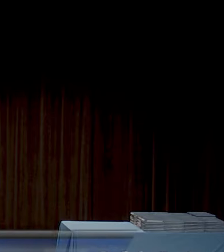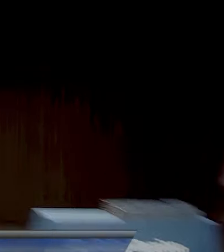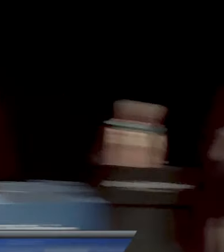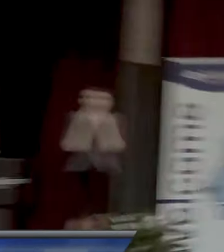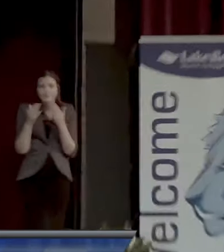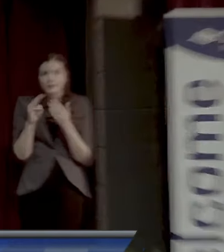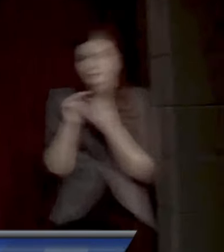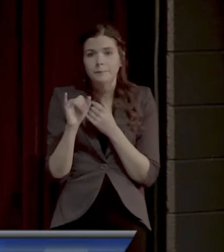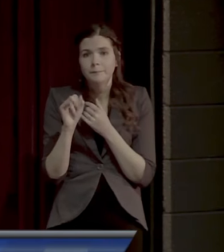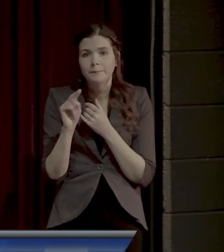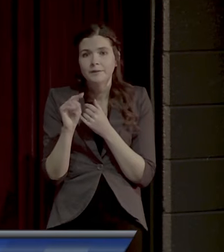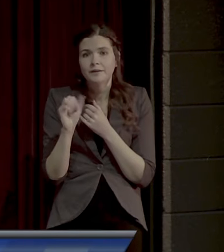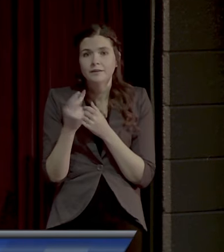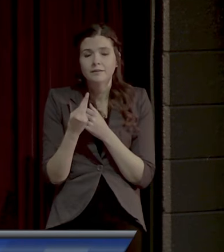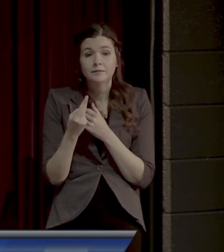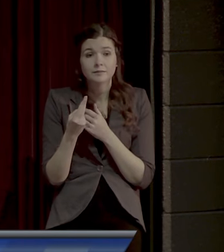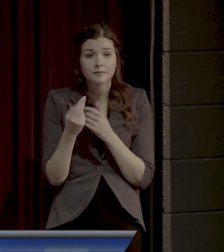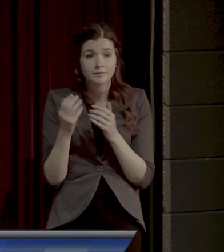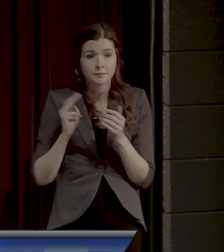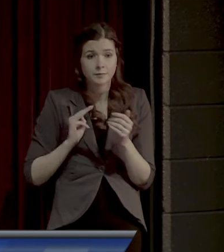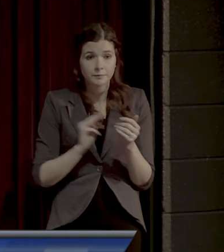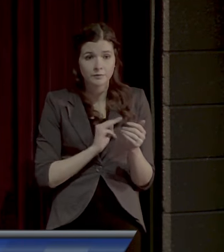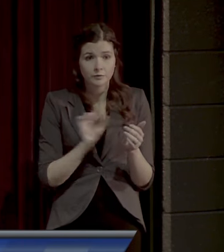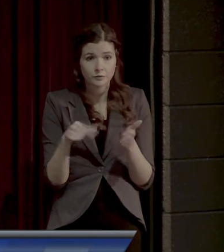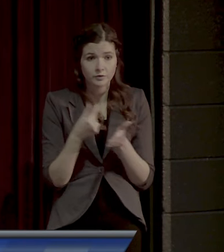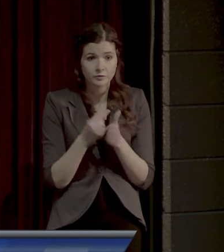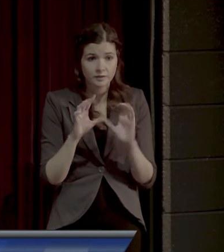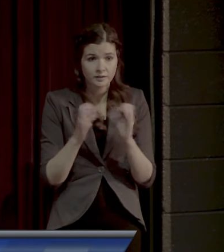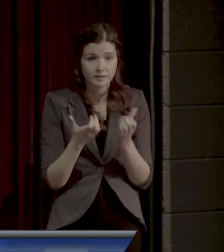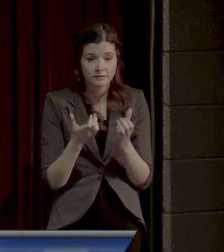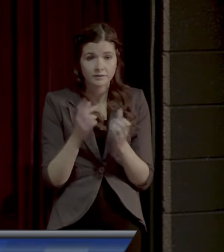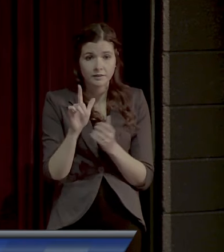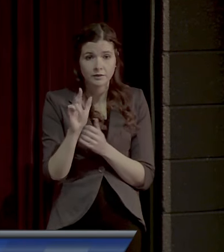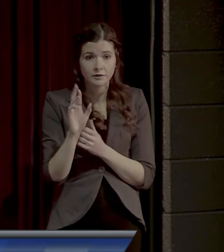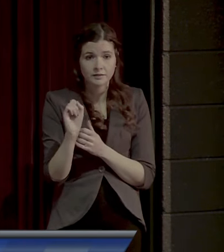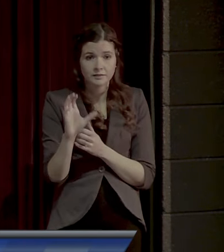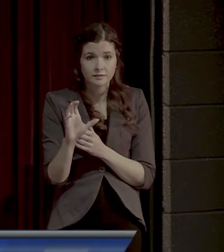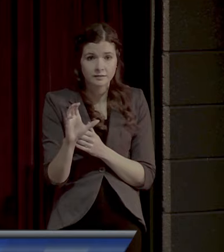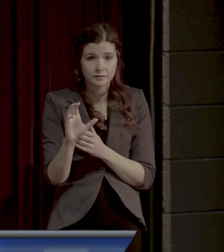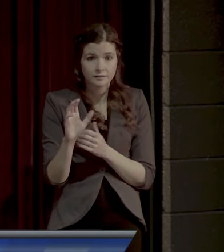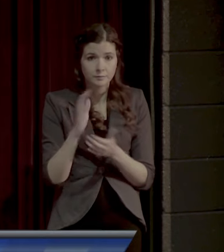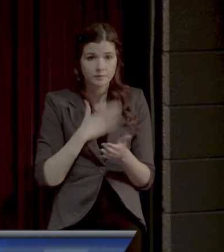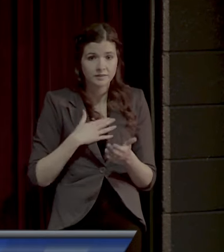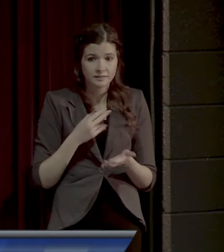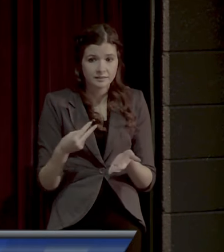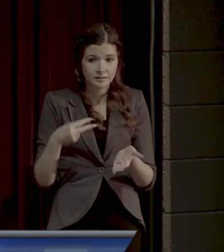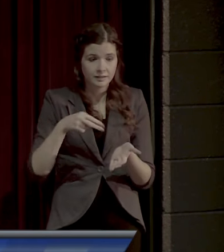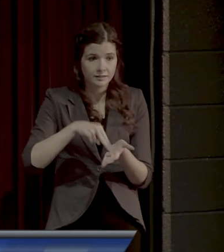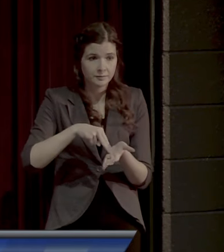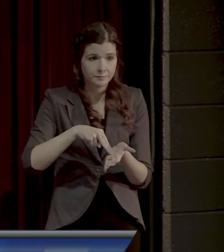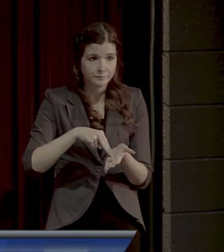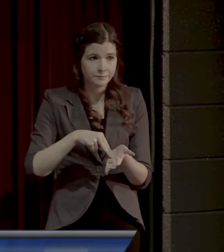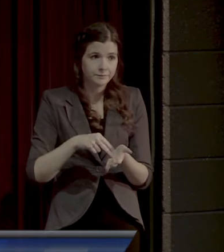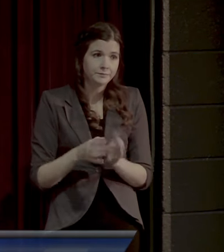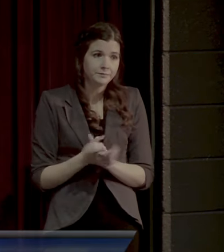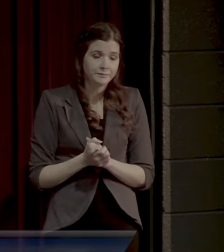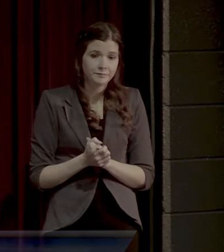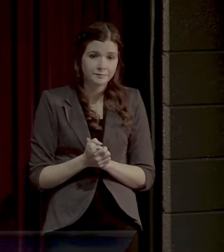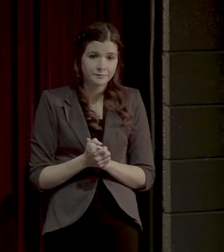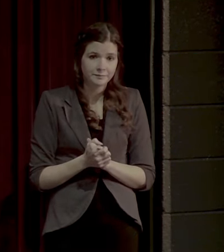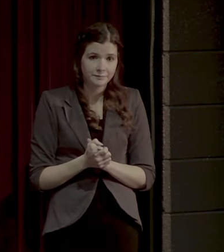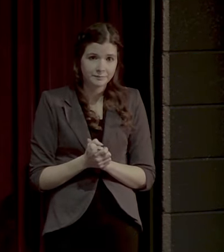Thank you, Mina. Will the members of the graduating class of Lake Region State College please stand?